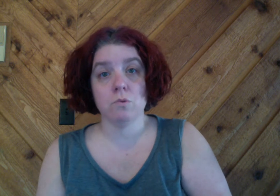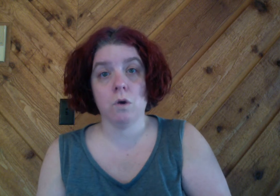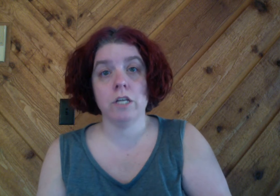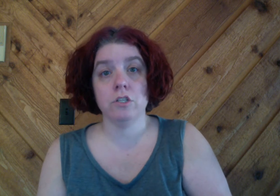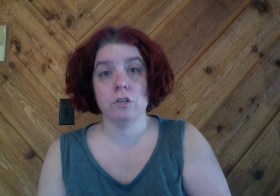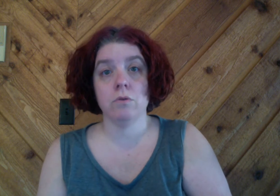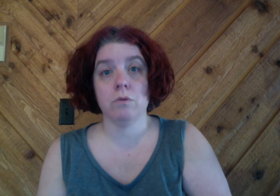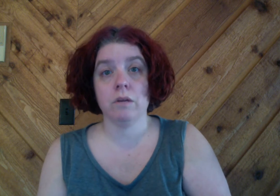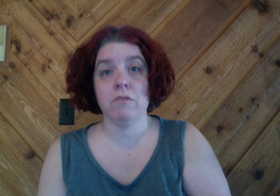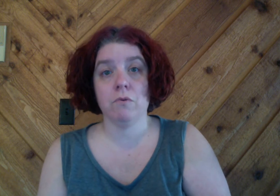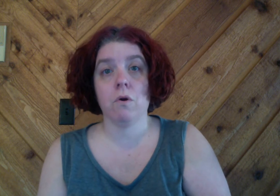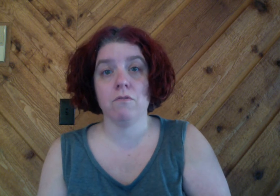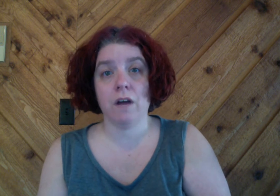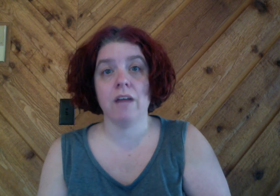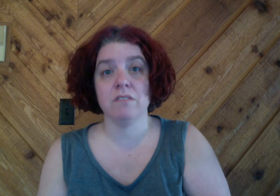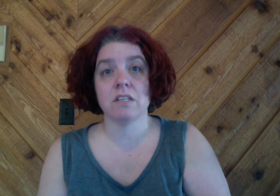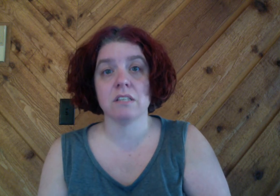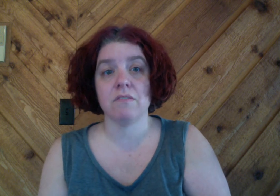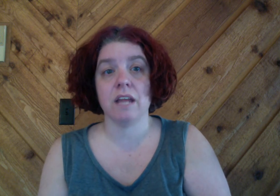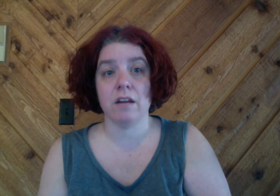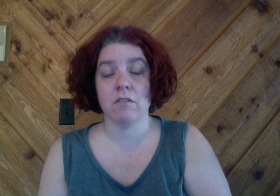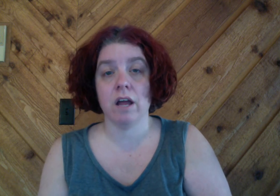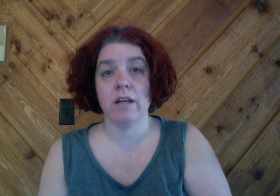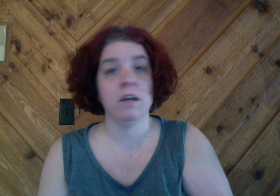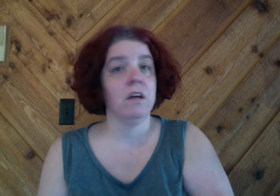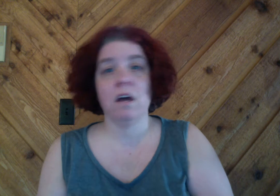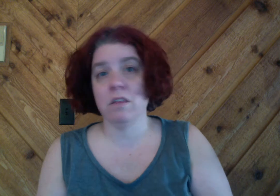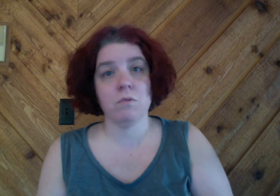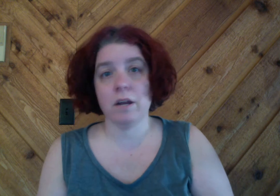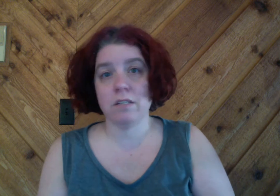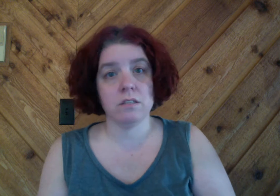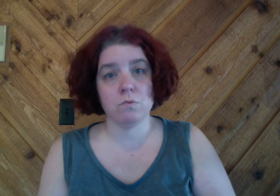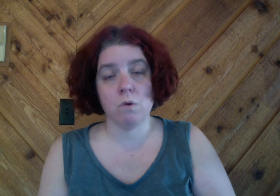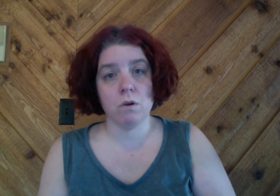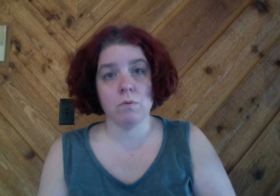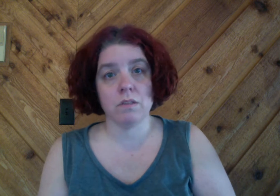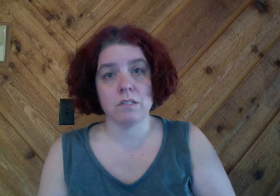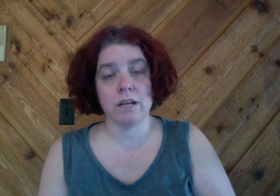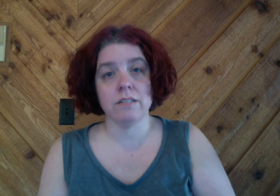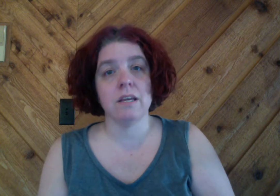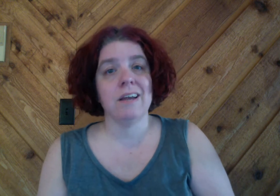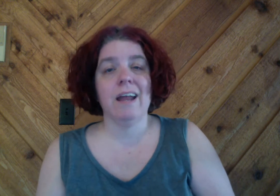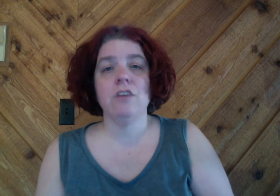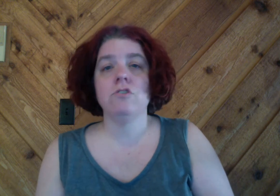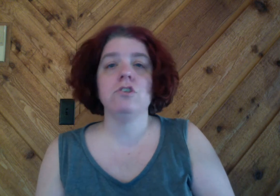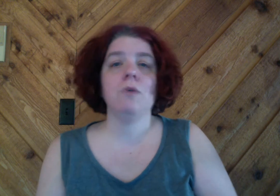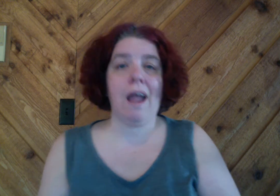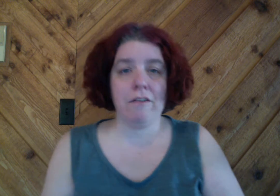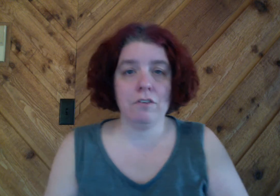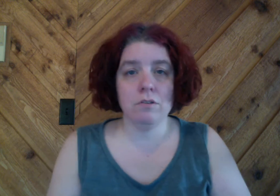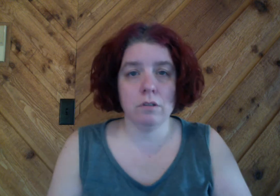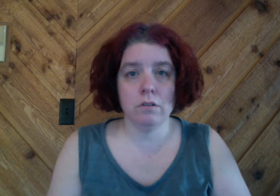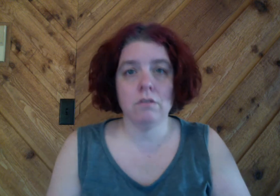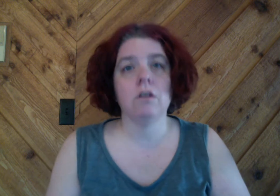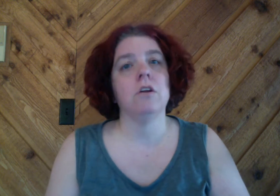1, 2, 3, 4, 5, 6, 7, 8, or 9. Otherwise, this won't work with the signs. And do you have to use it?